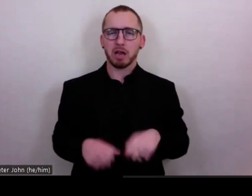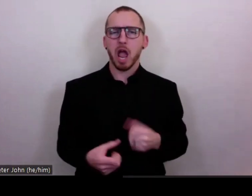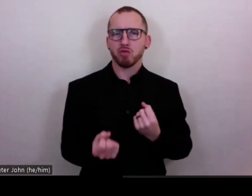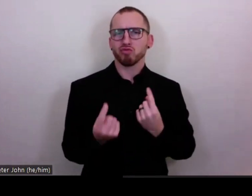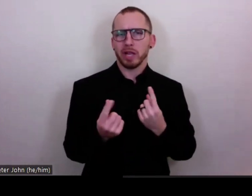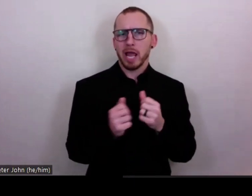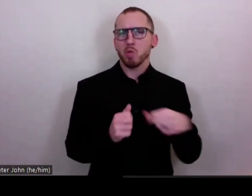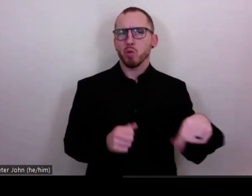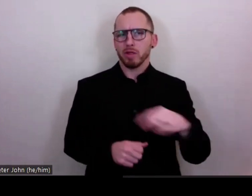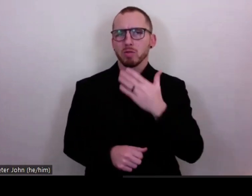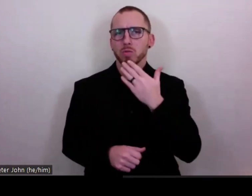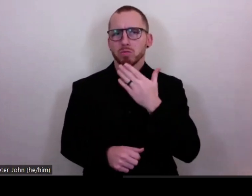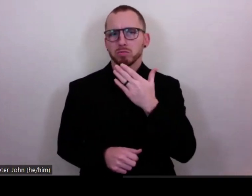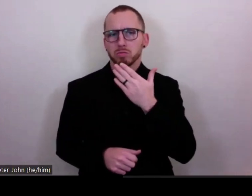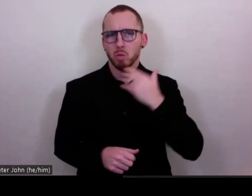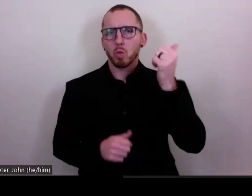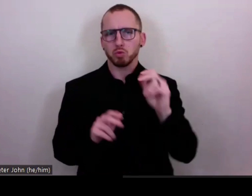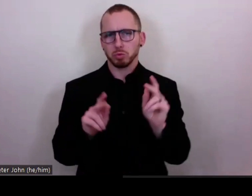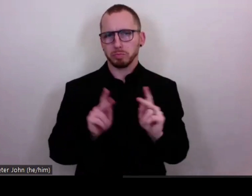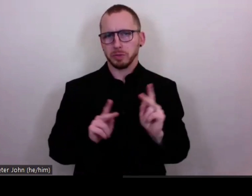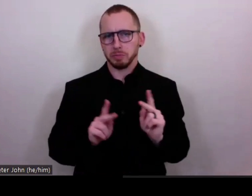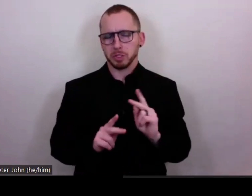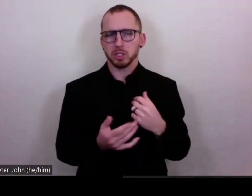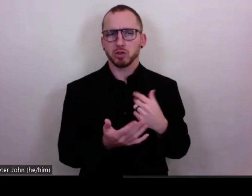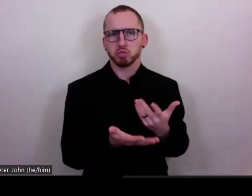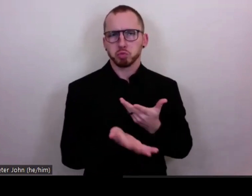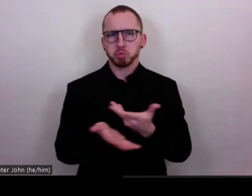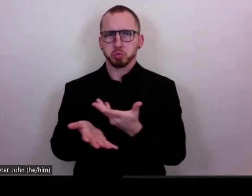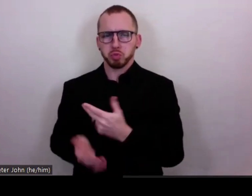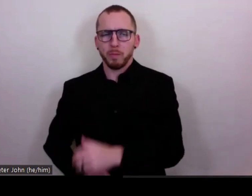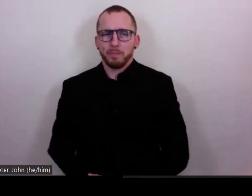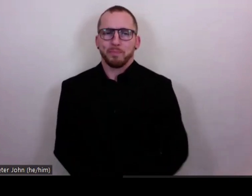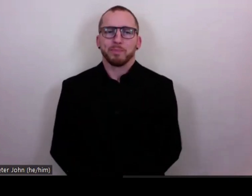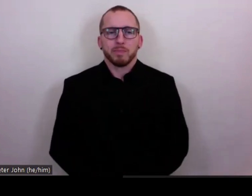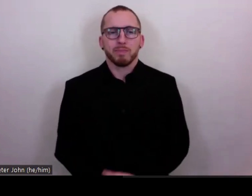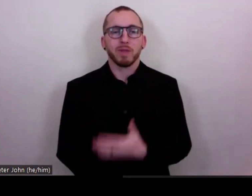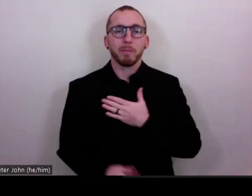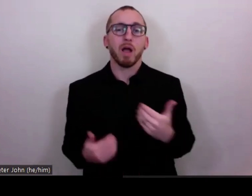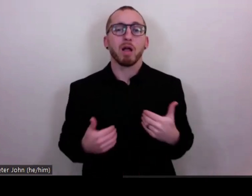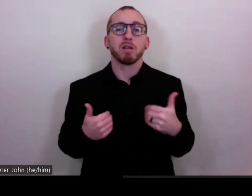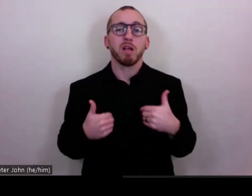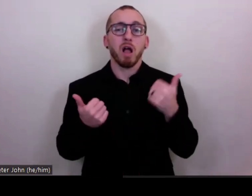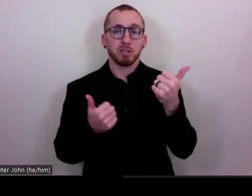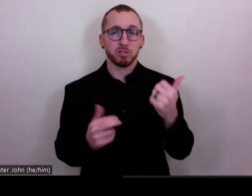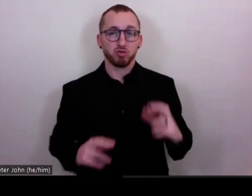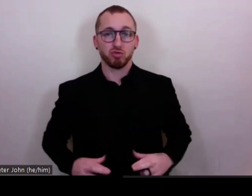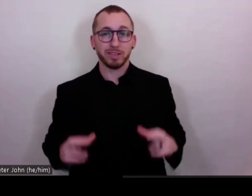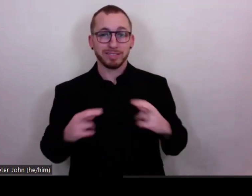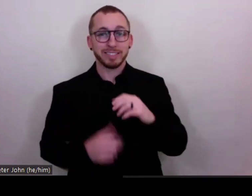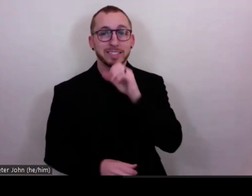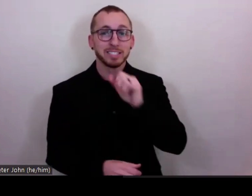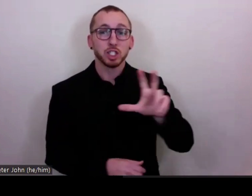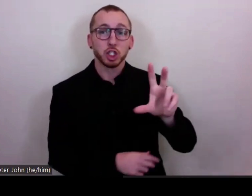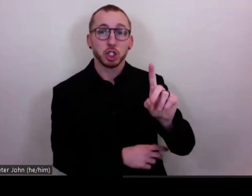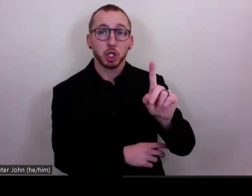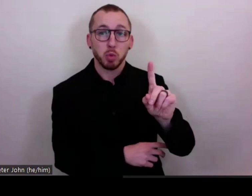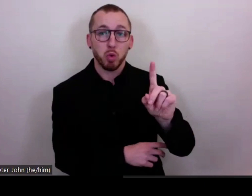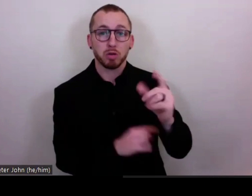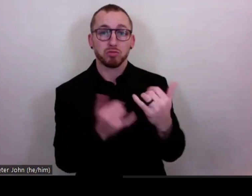well. My youngest resident right now, 31 years old. 31.